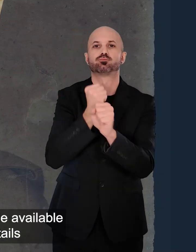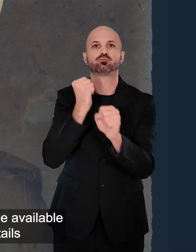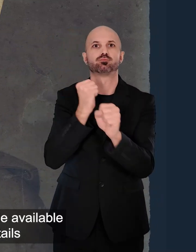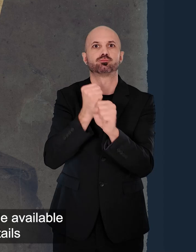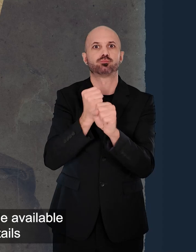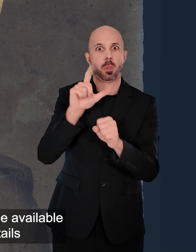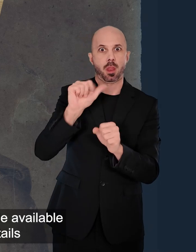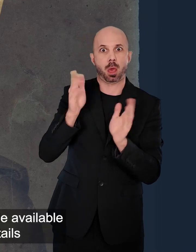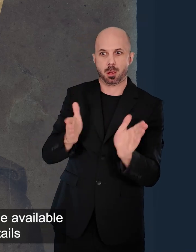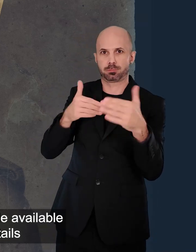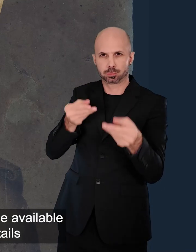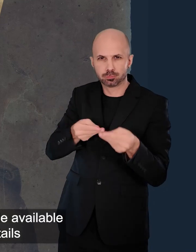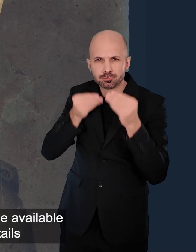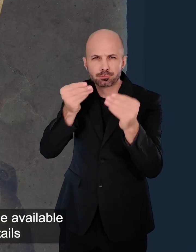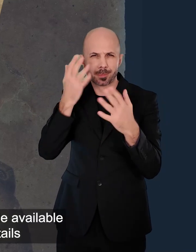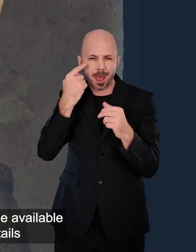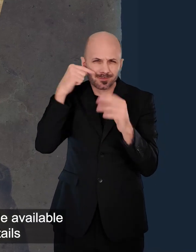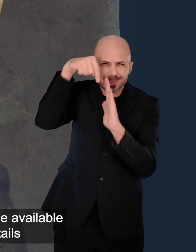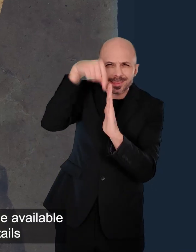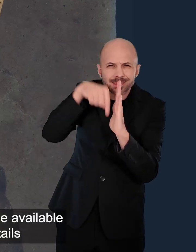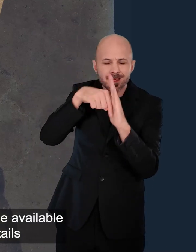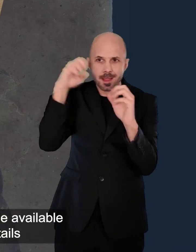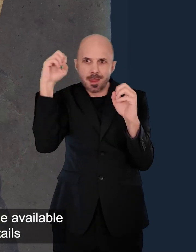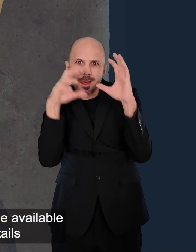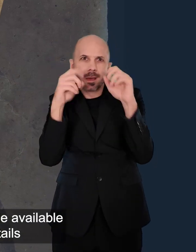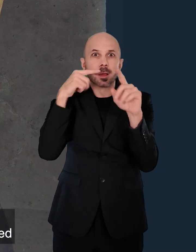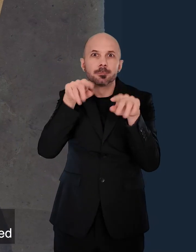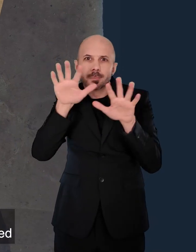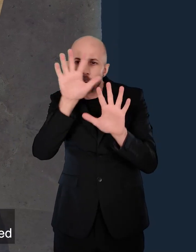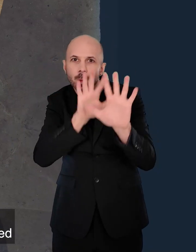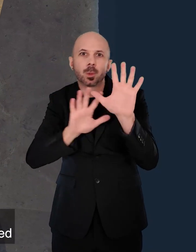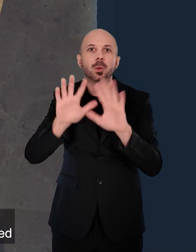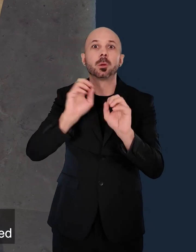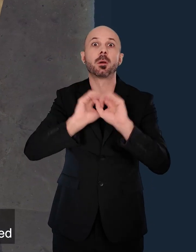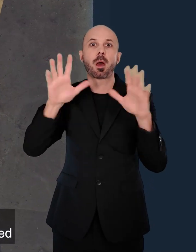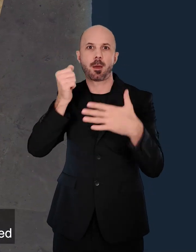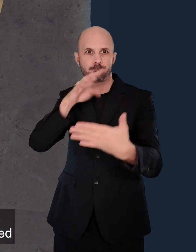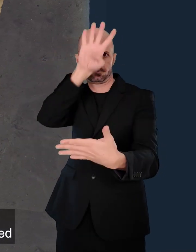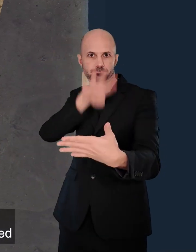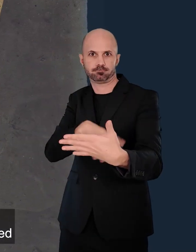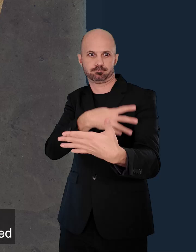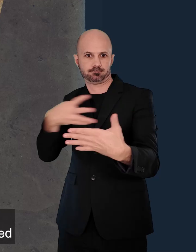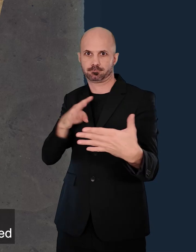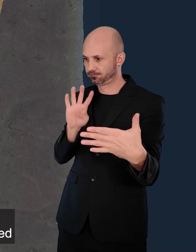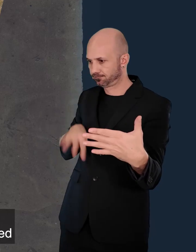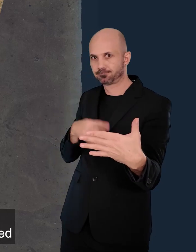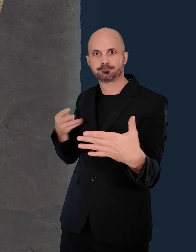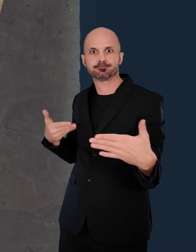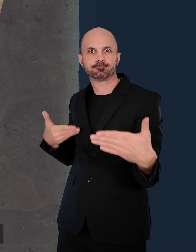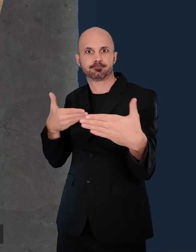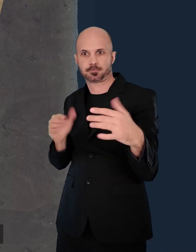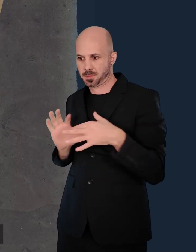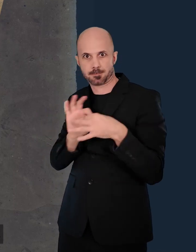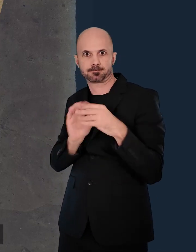were probably models made available to the workshop full of details and luminous effects designed to be